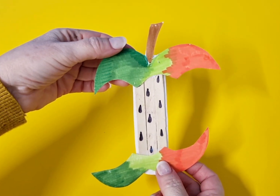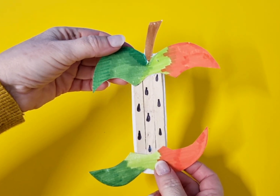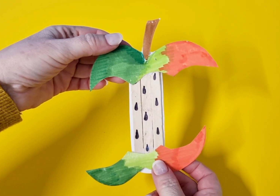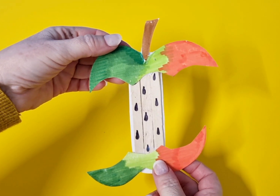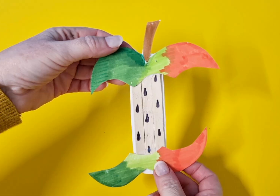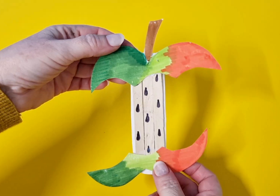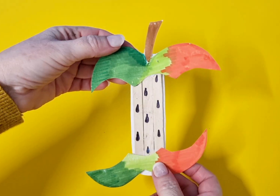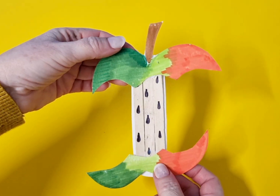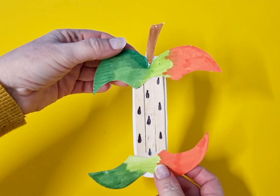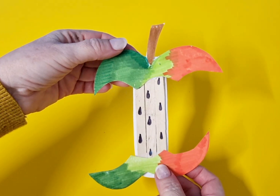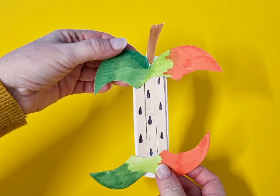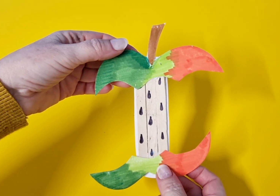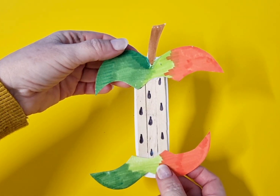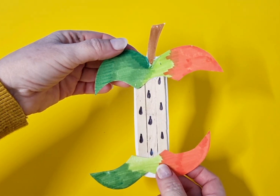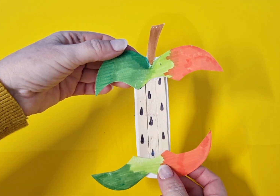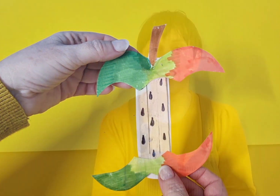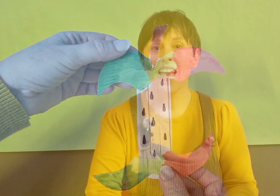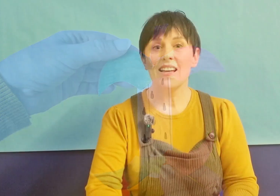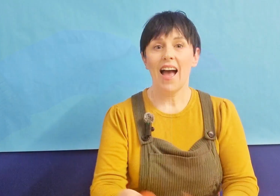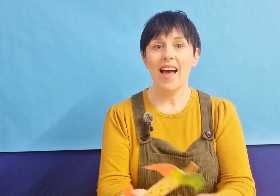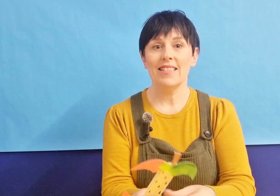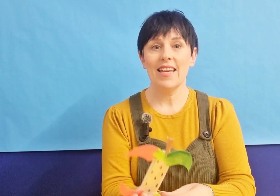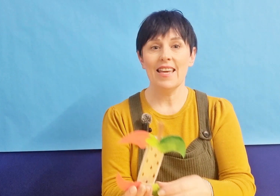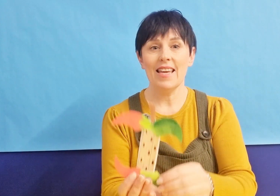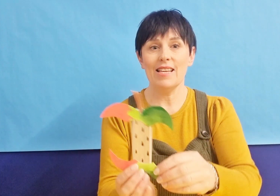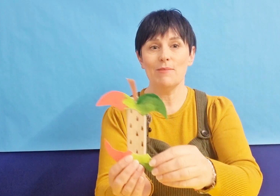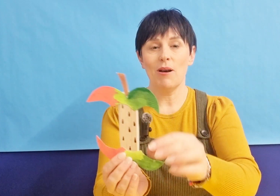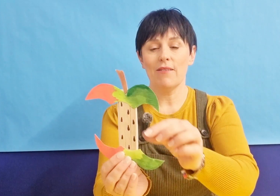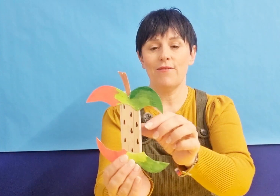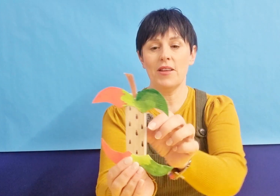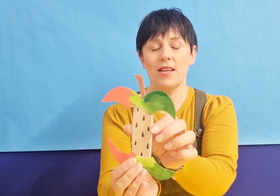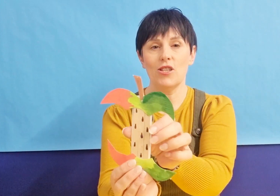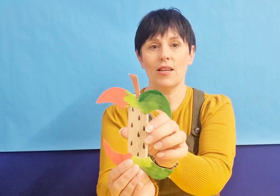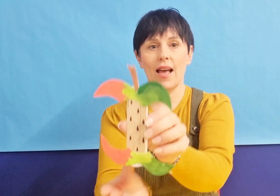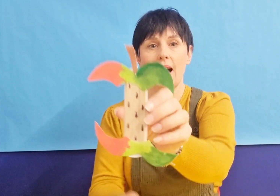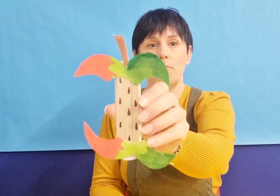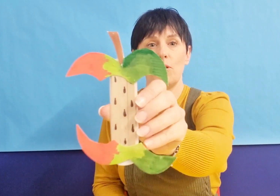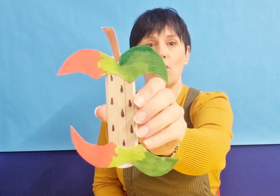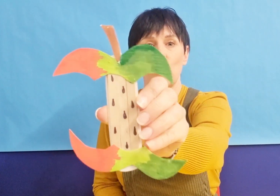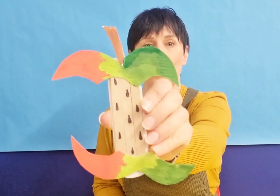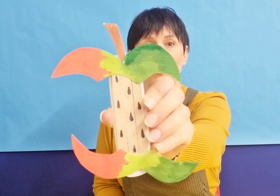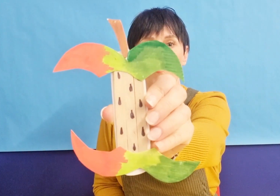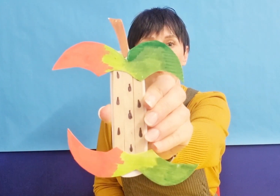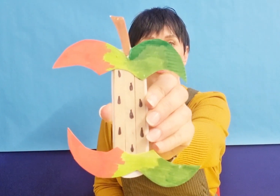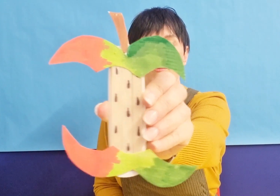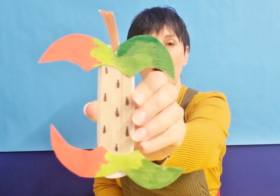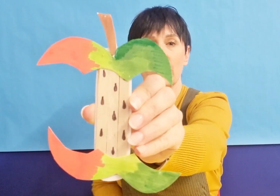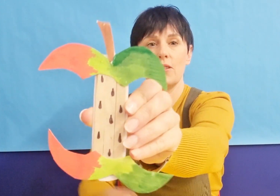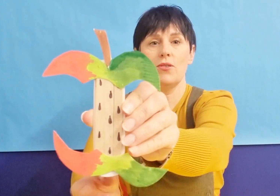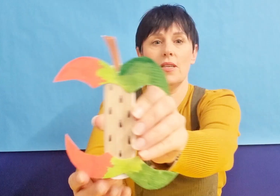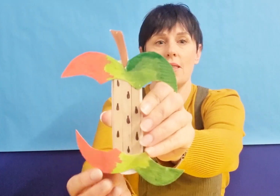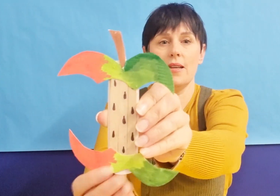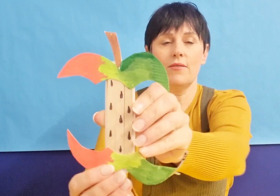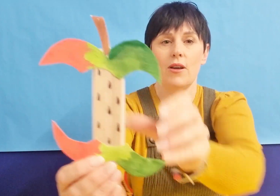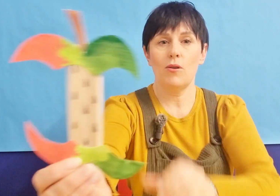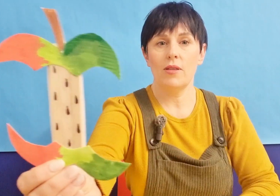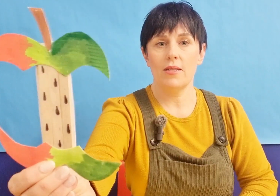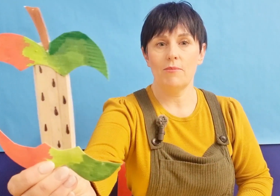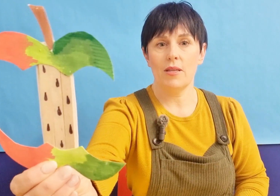fruits could you do? And here is my finished apple core bookmark. Can you see that? If I hold that up to the